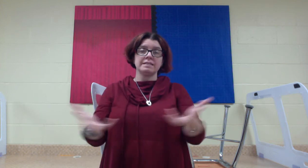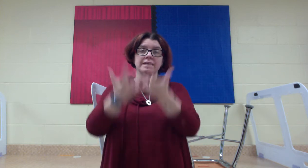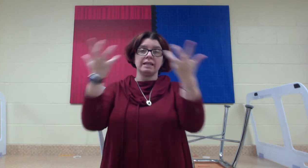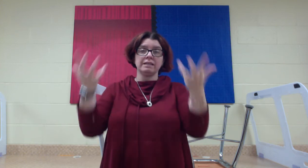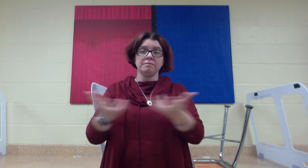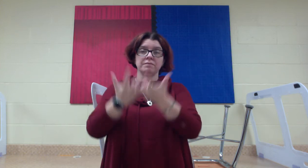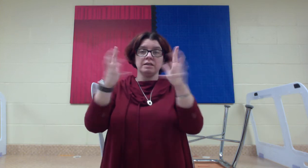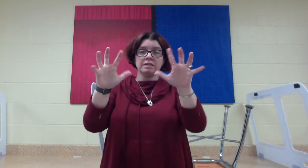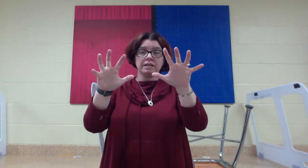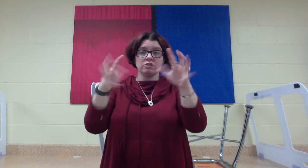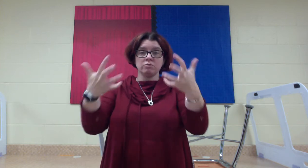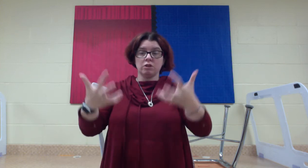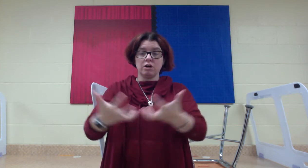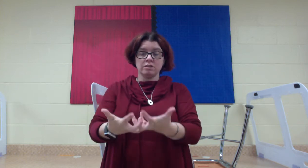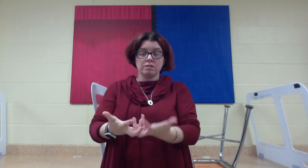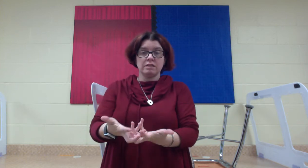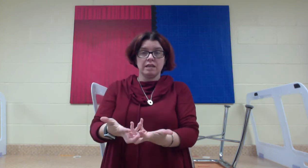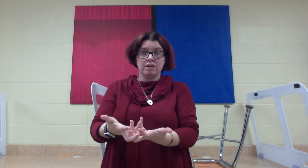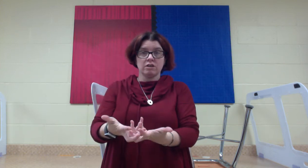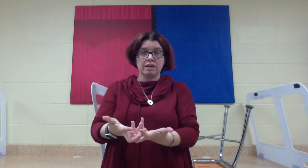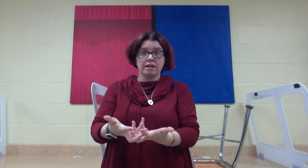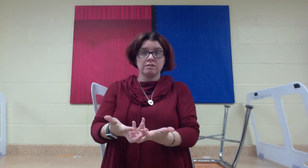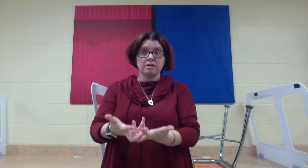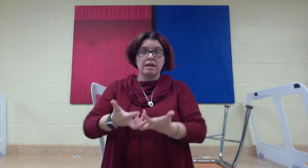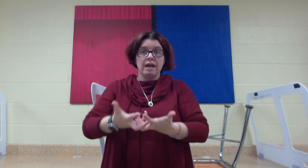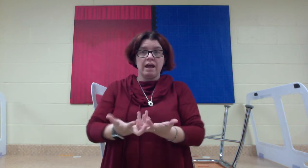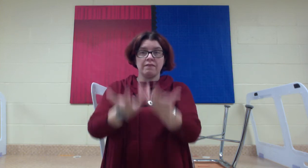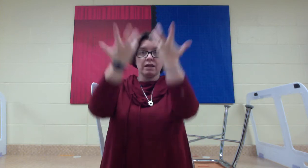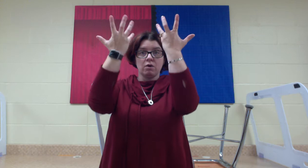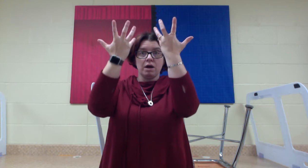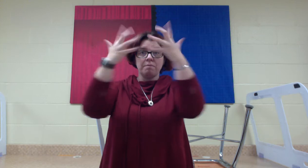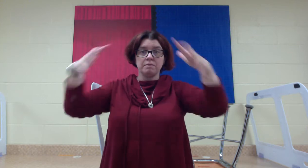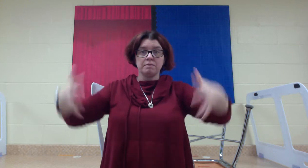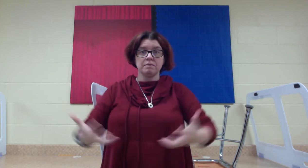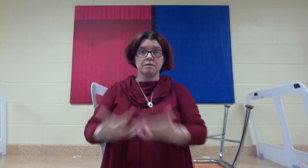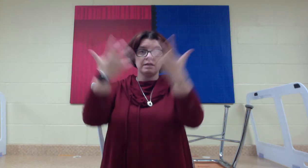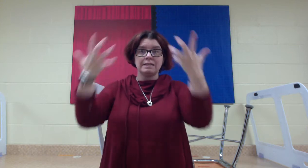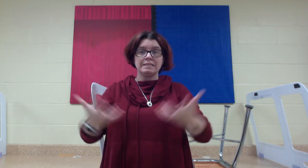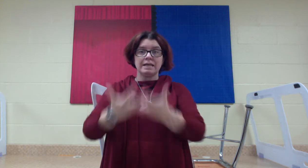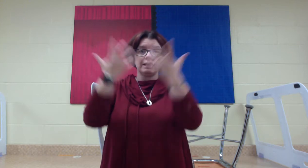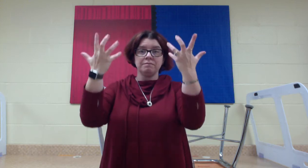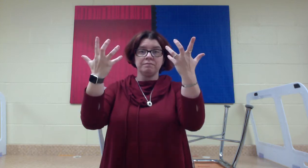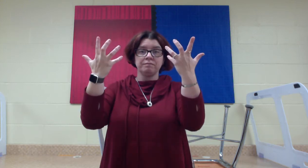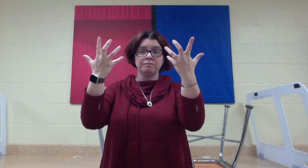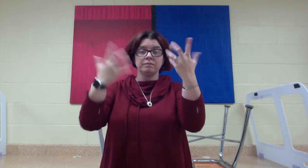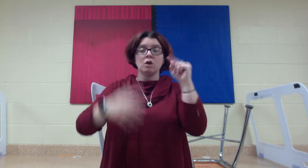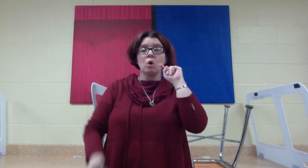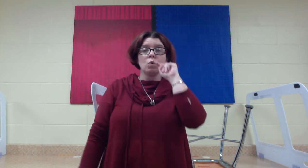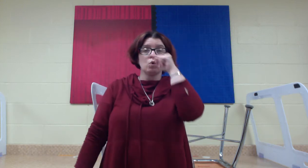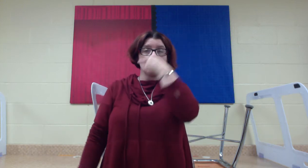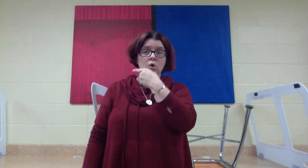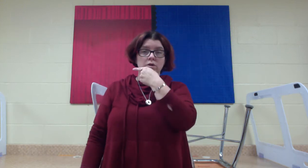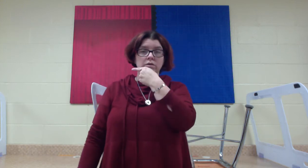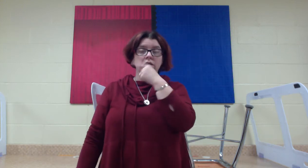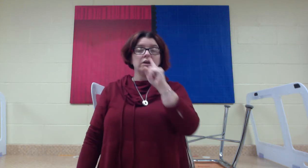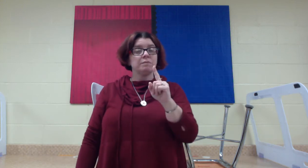Salad. Take two claws. They interconnect. And then they go up. Salad. Corn. Corn. Now you have to